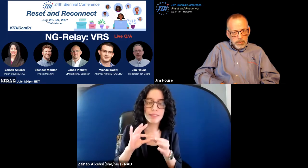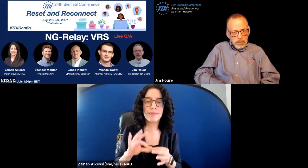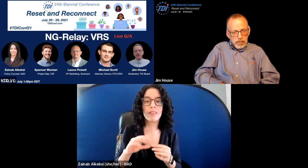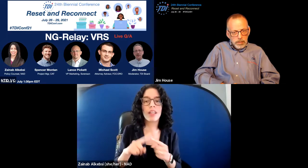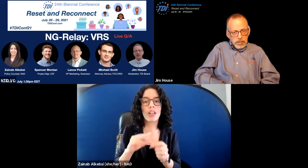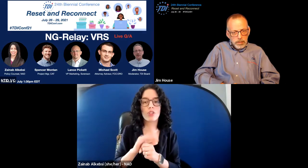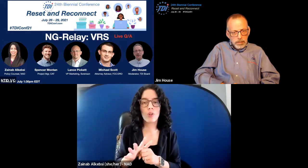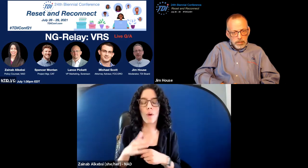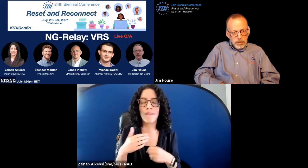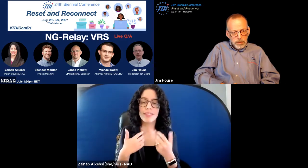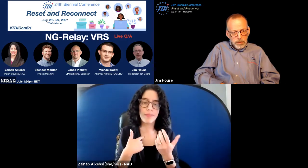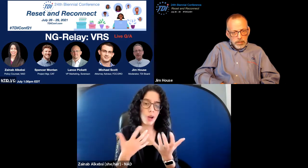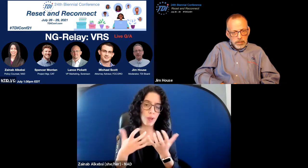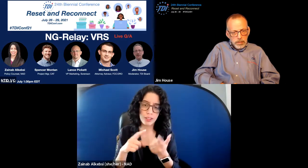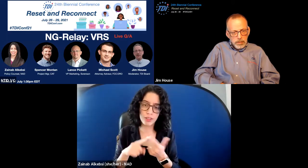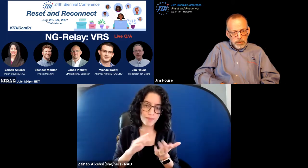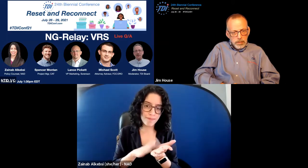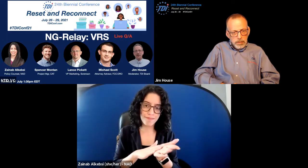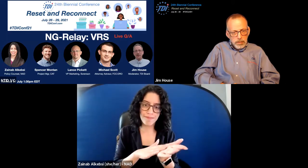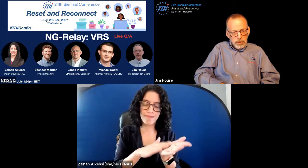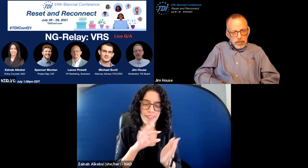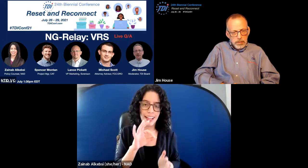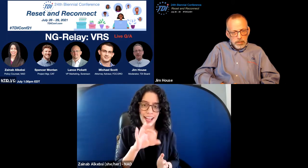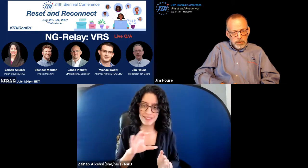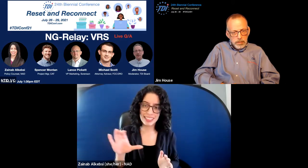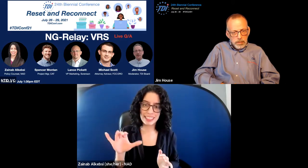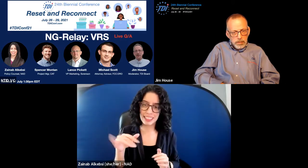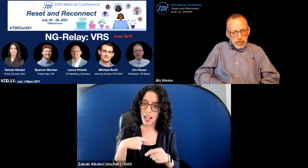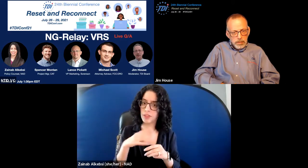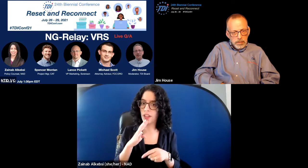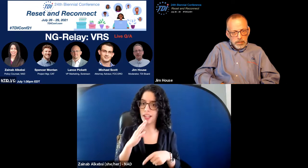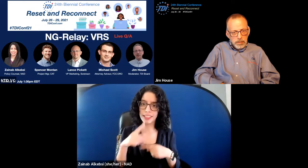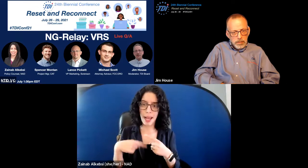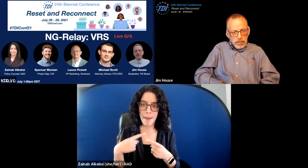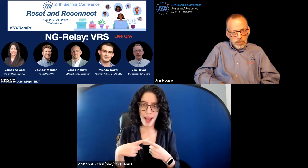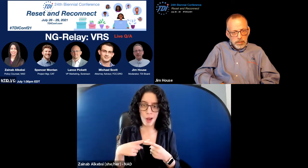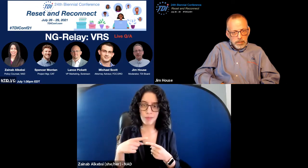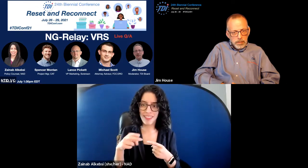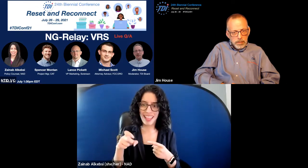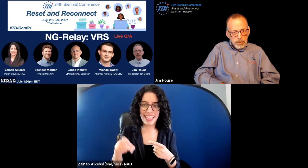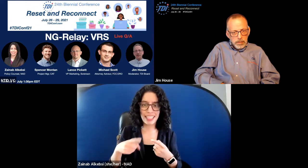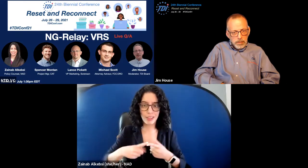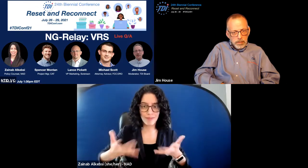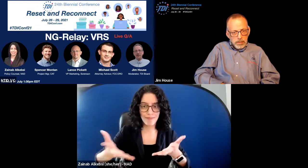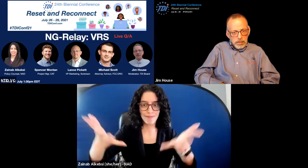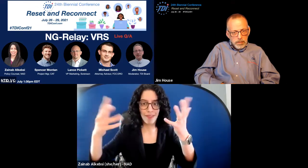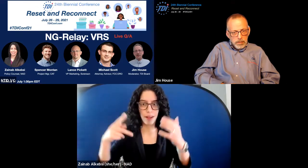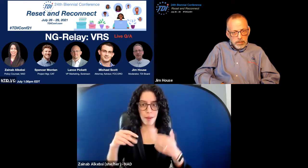more. Firstly, related with COVID, I want to commend the FCC. I mean,